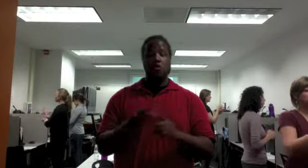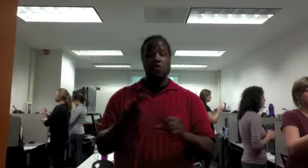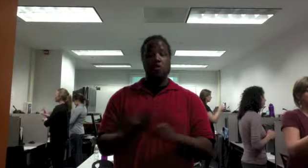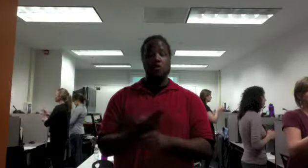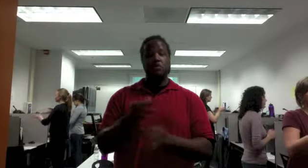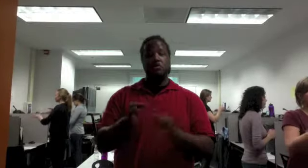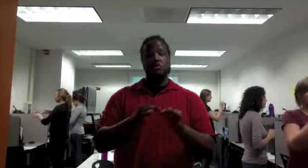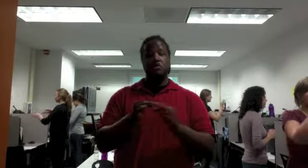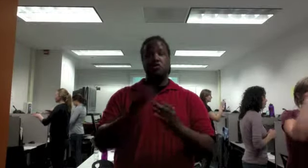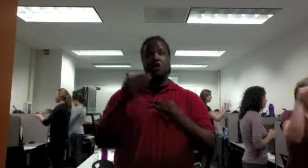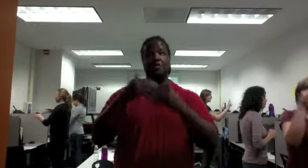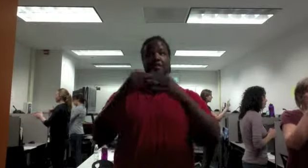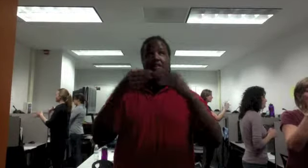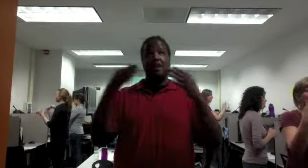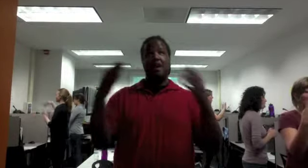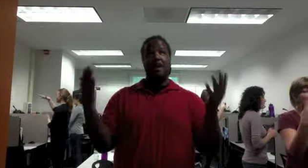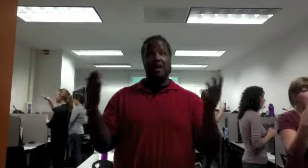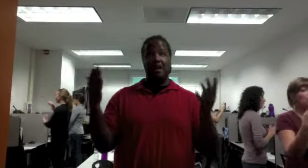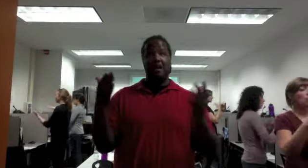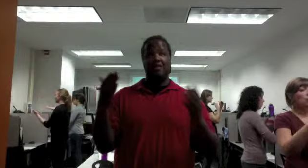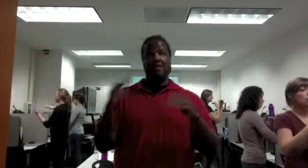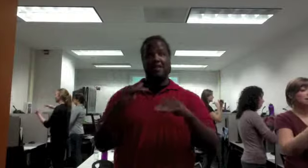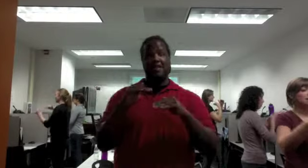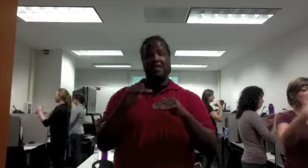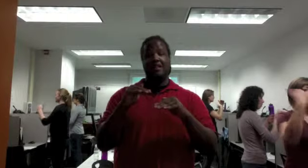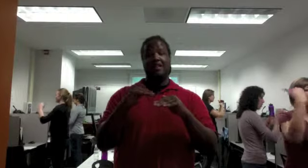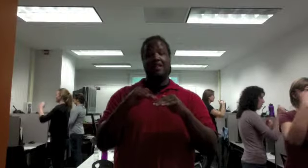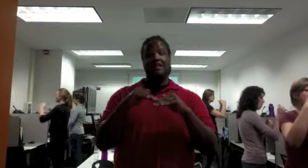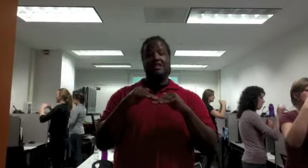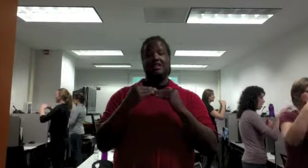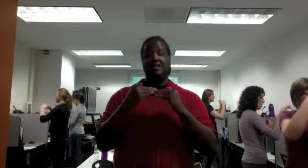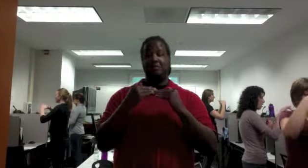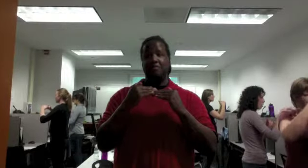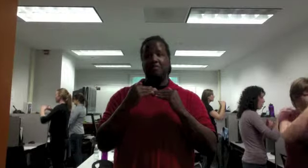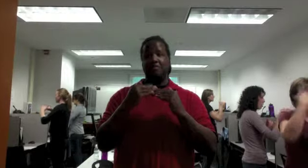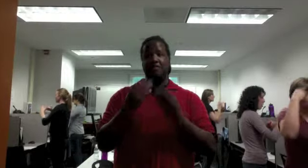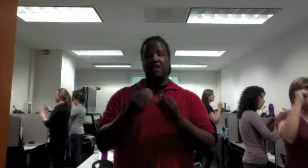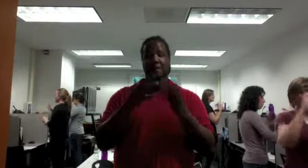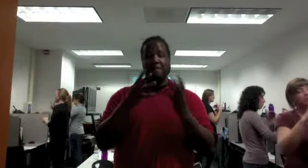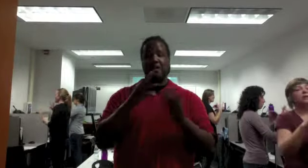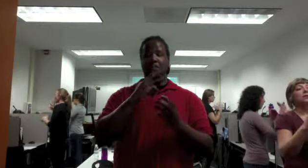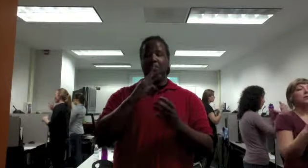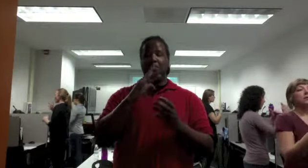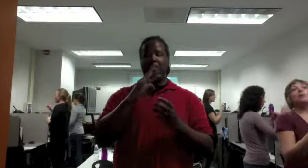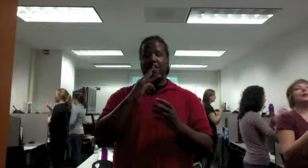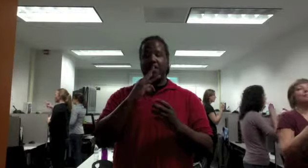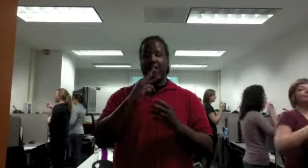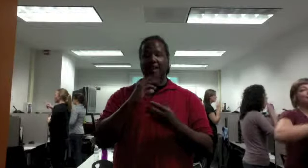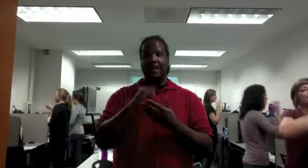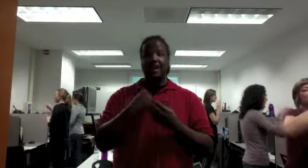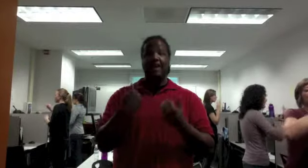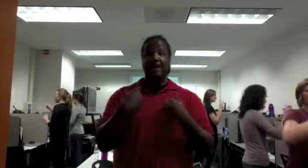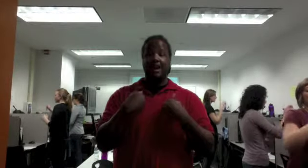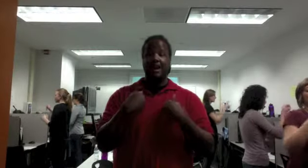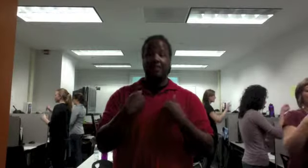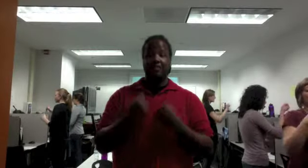Term used to describe the air when it is at the limit for the amount of water vapor that it can hold.